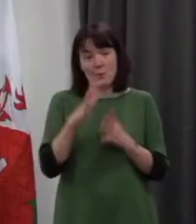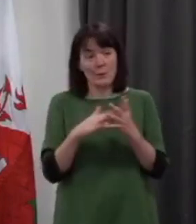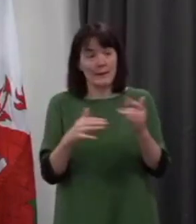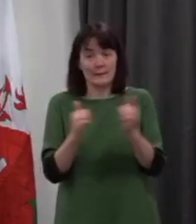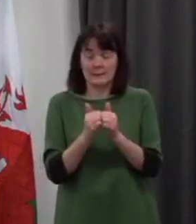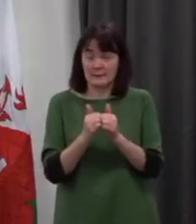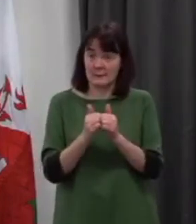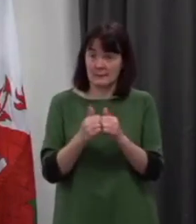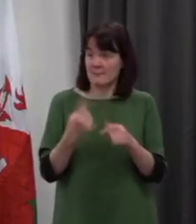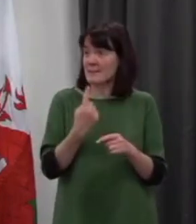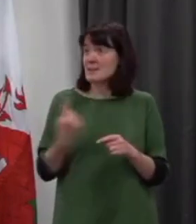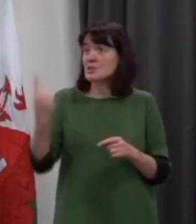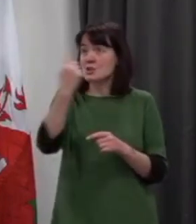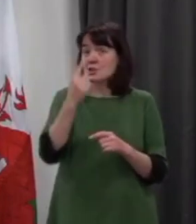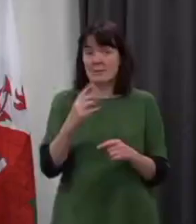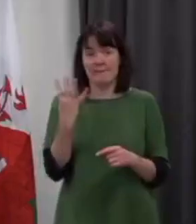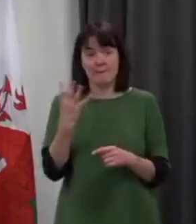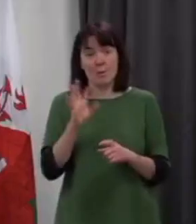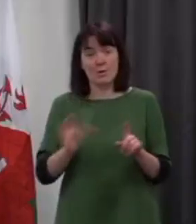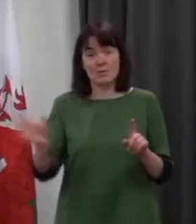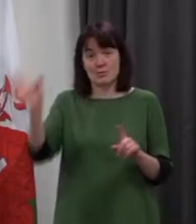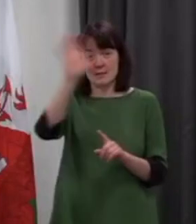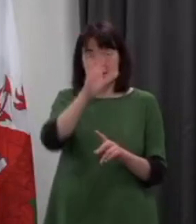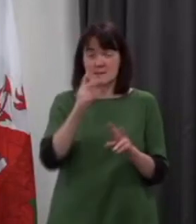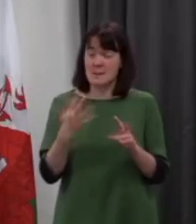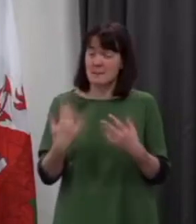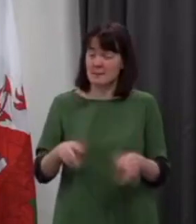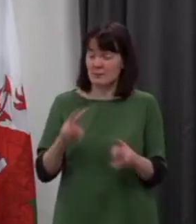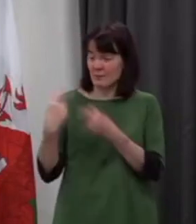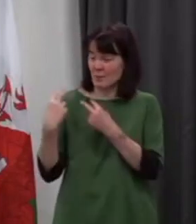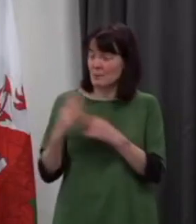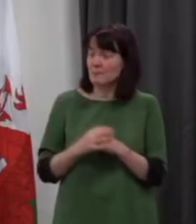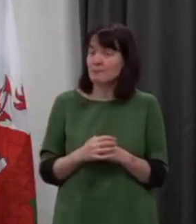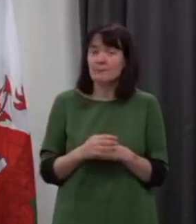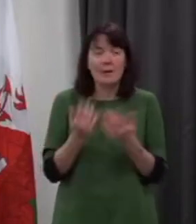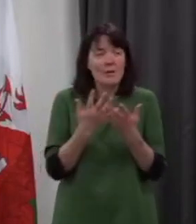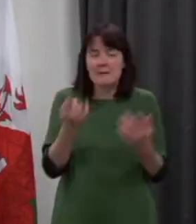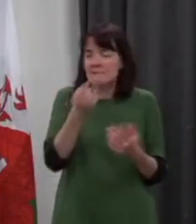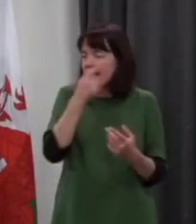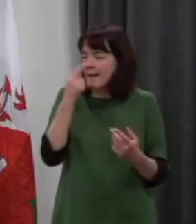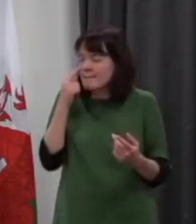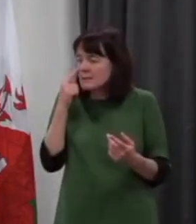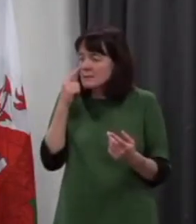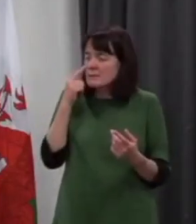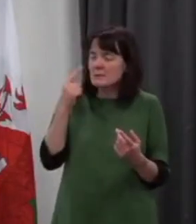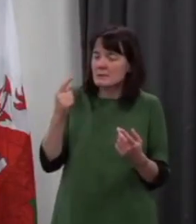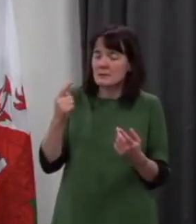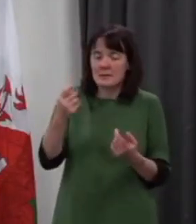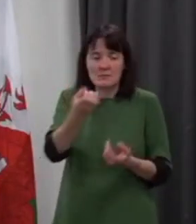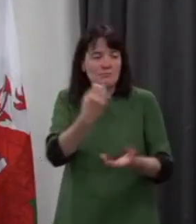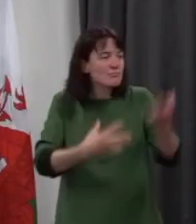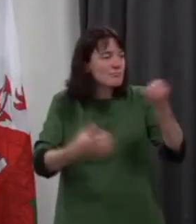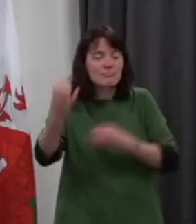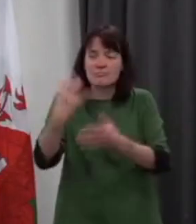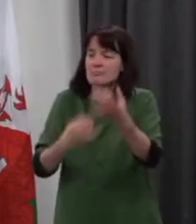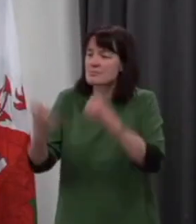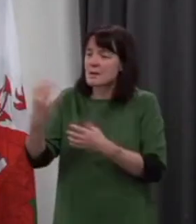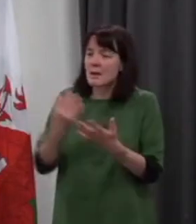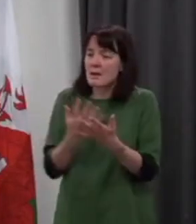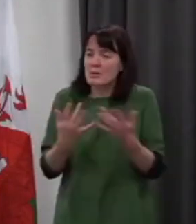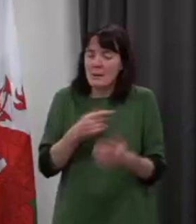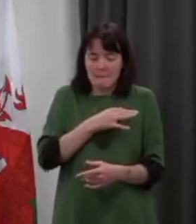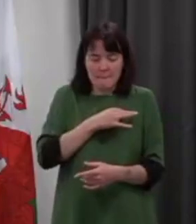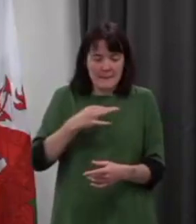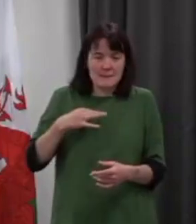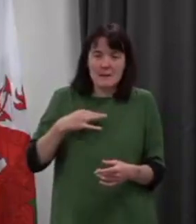review, and within that review, we had lots of evidence being provided by a variety of different sort of individuals, but also all of the medical